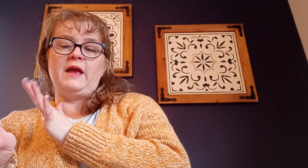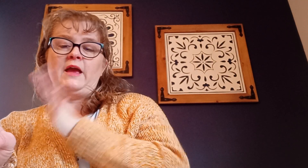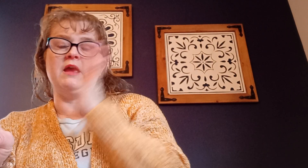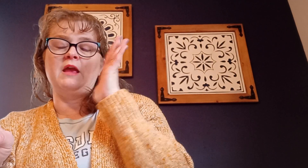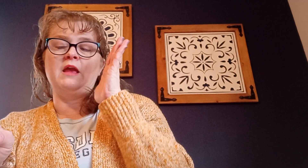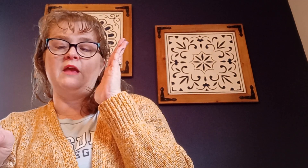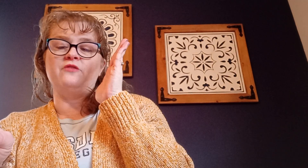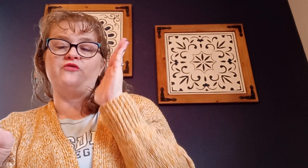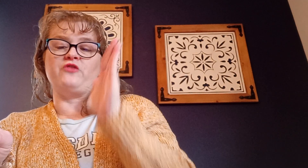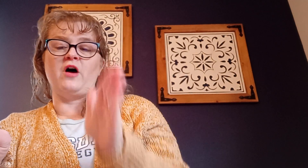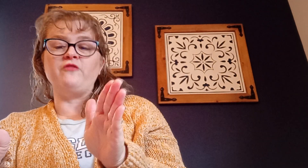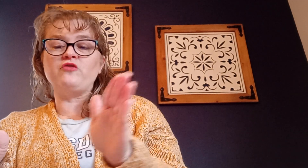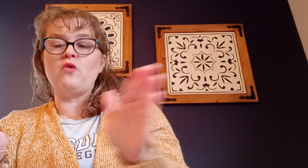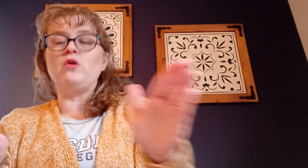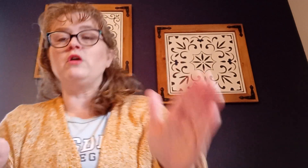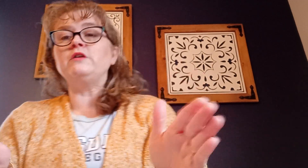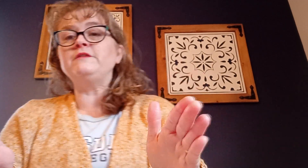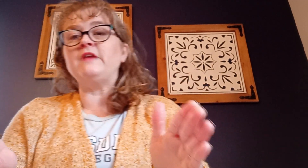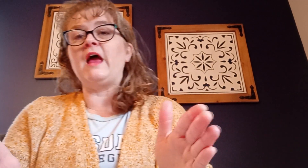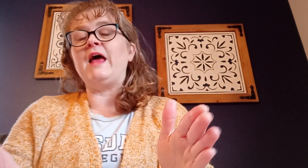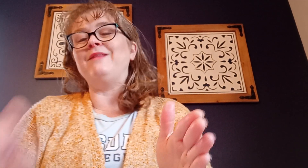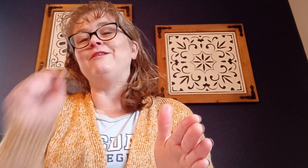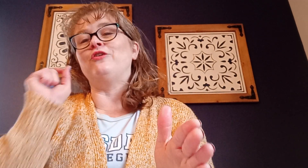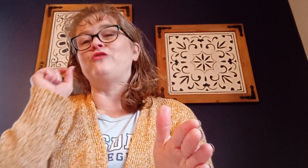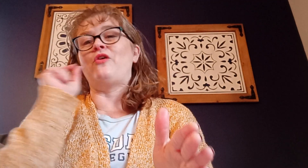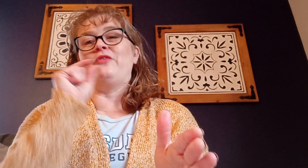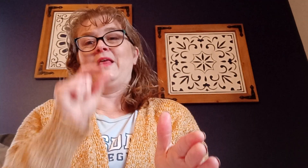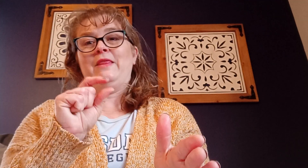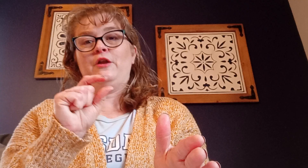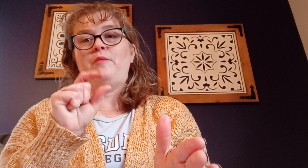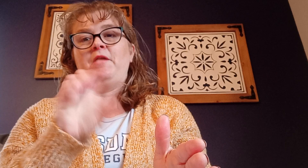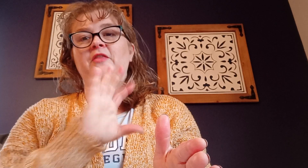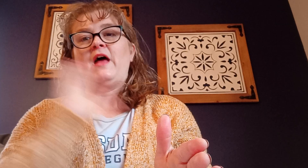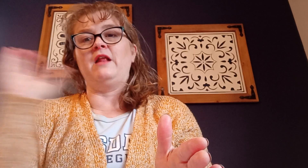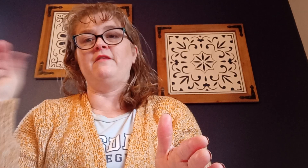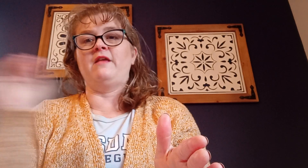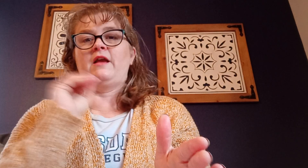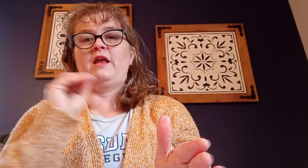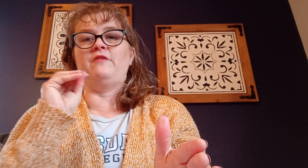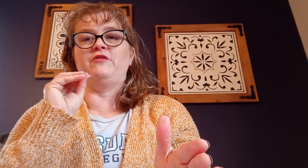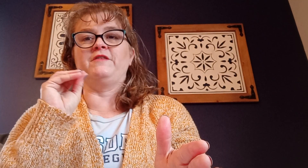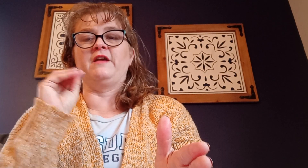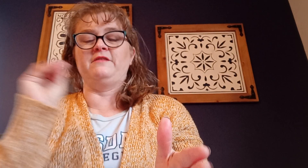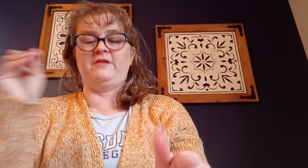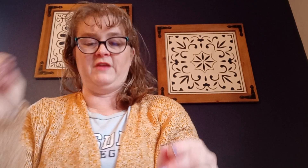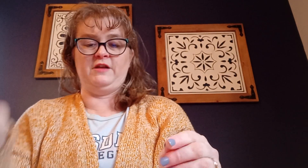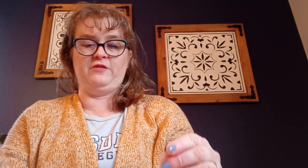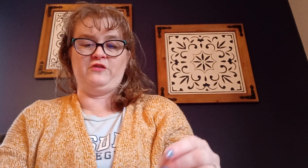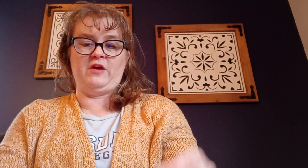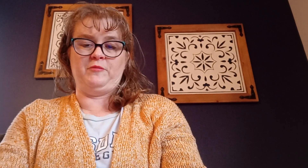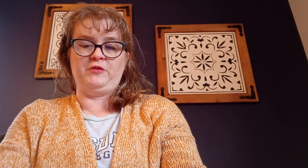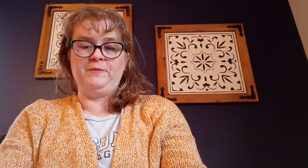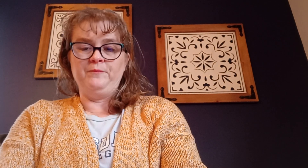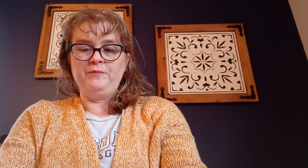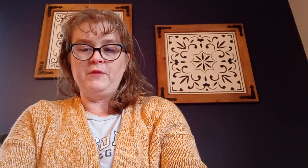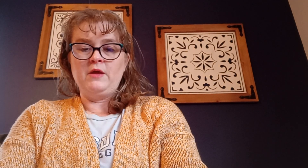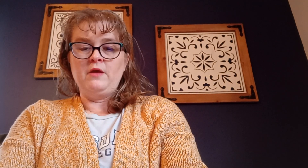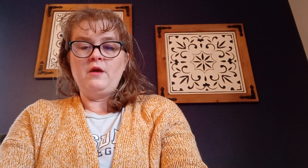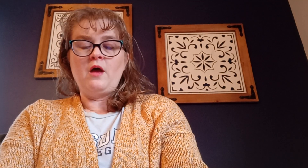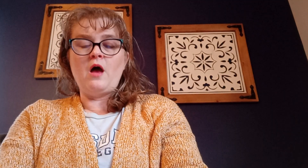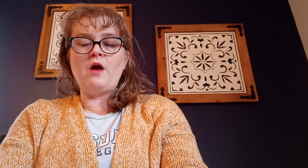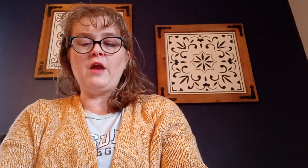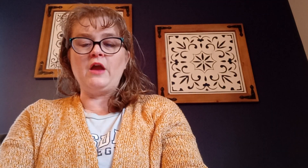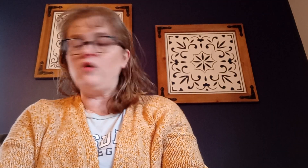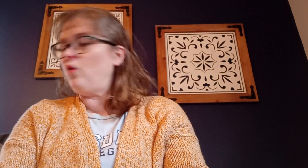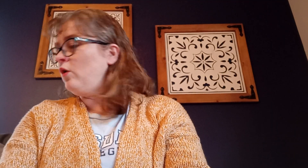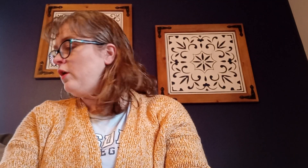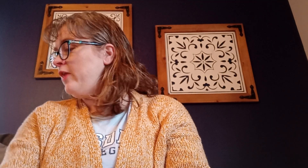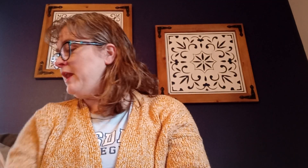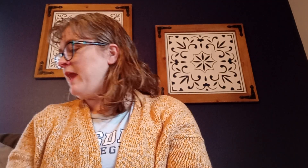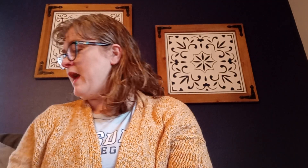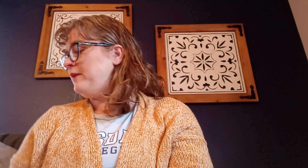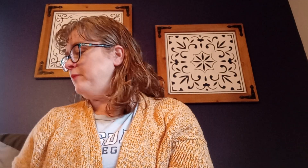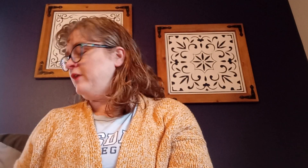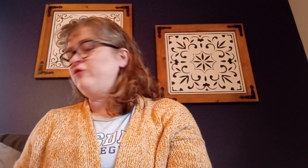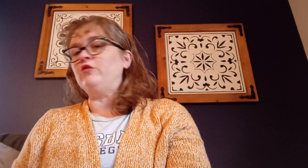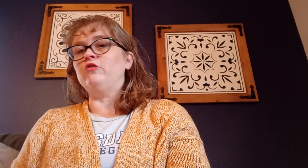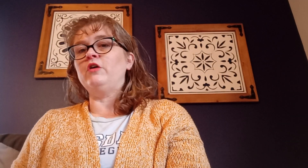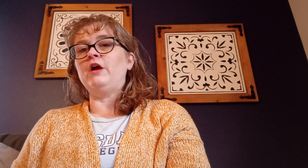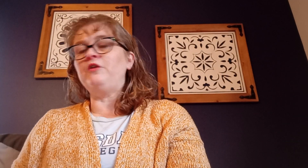Octocorale, is soft corals, and there's only a little bit of that. It's kind of discussed at the end of the chapter. Okay, coral anatomy. If you look on your